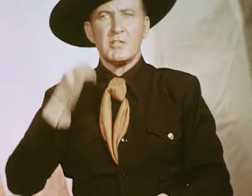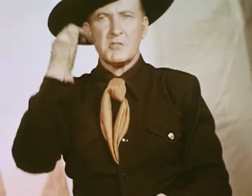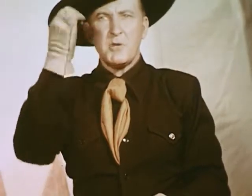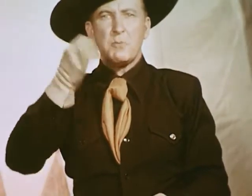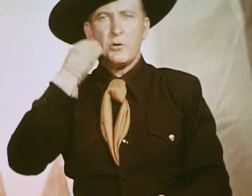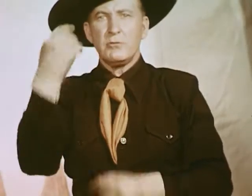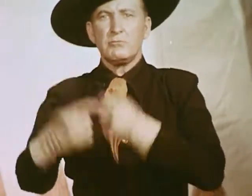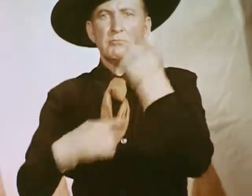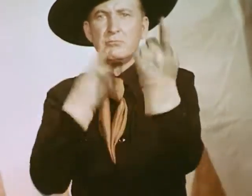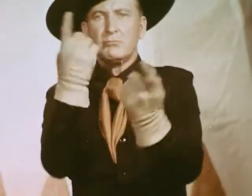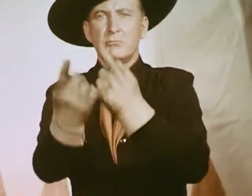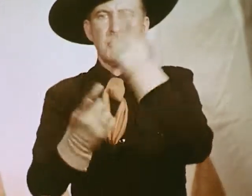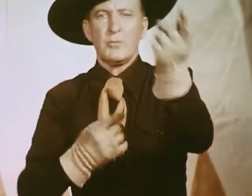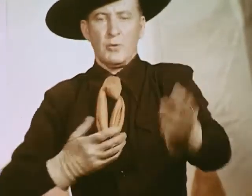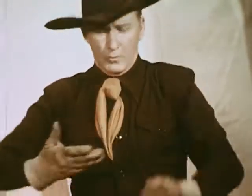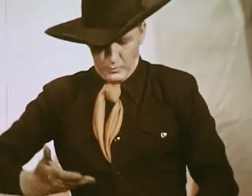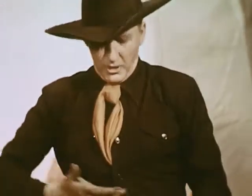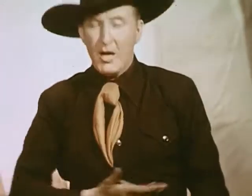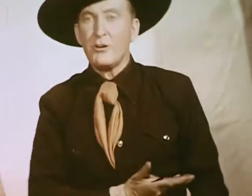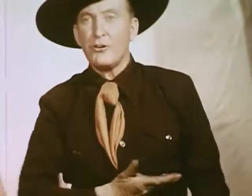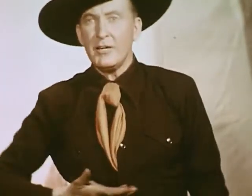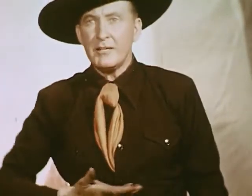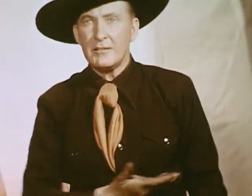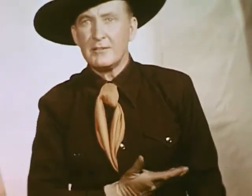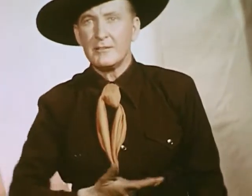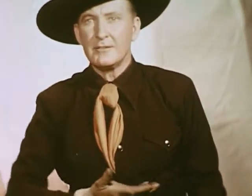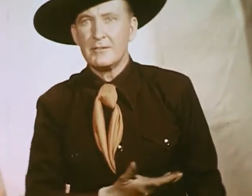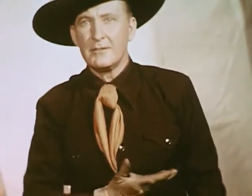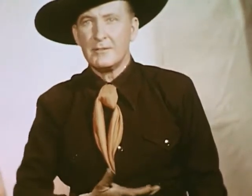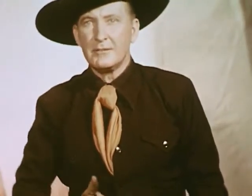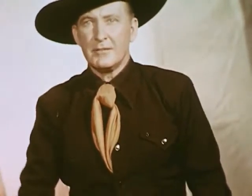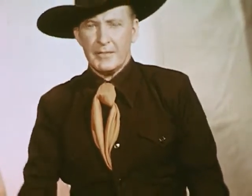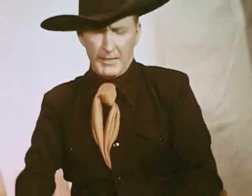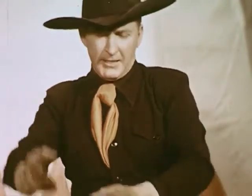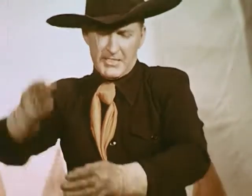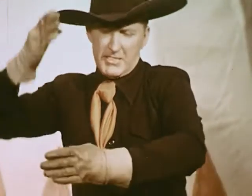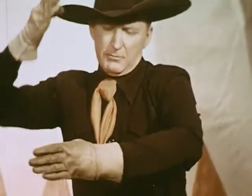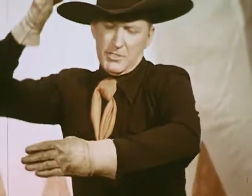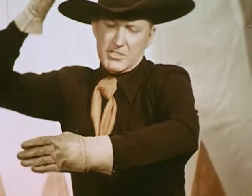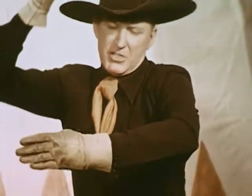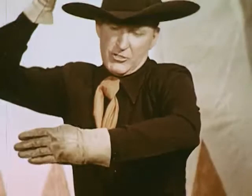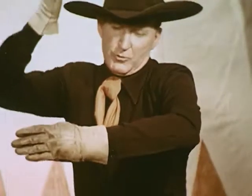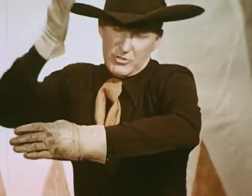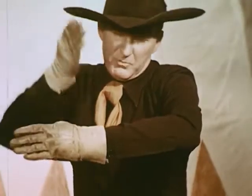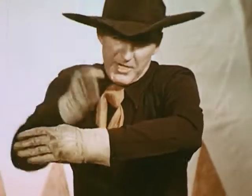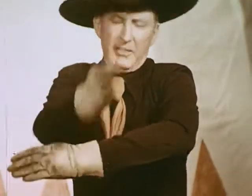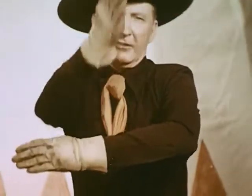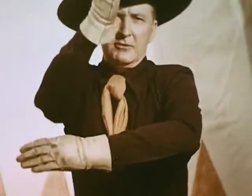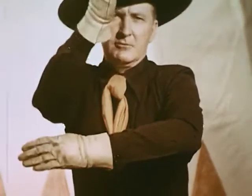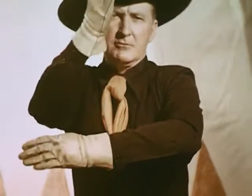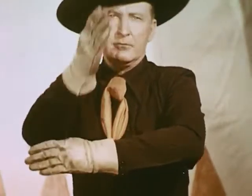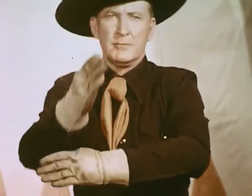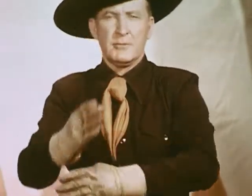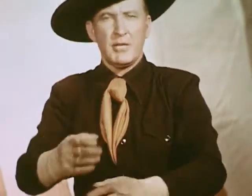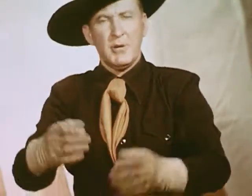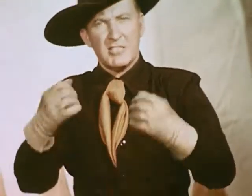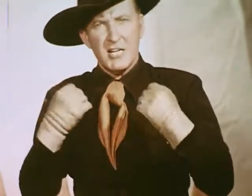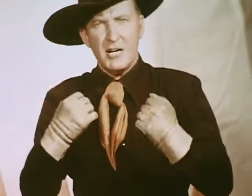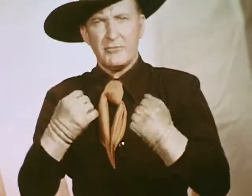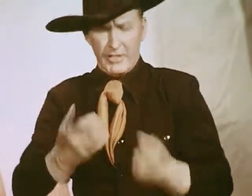his people were hungry, and unless some decision was made, they might starve to